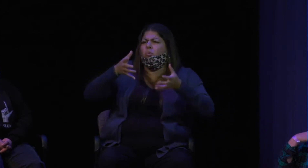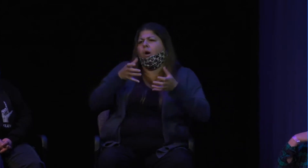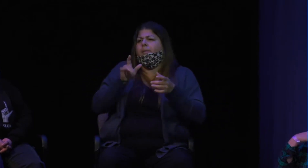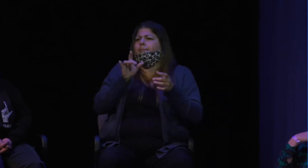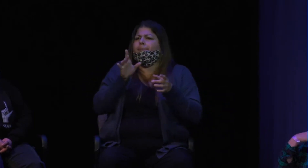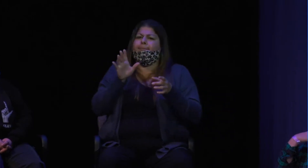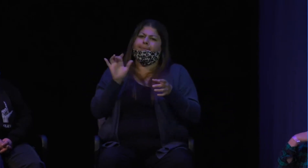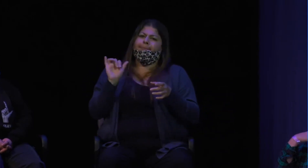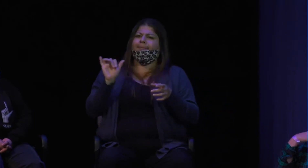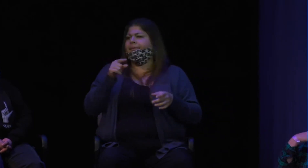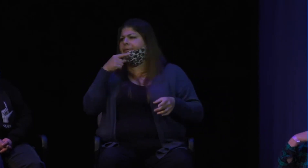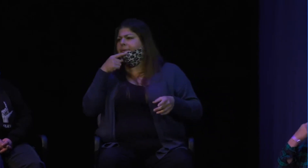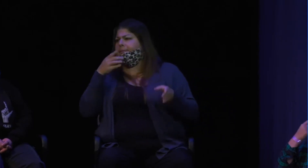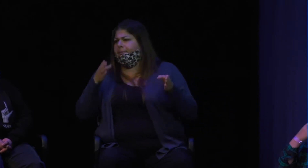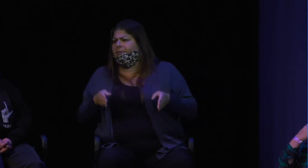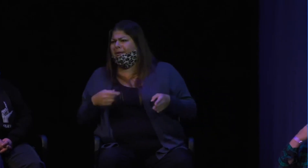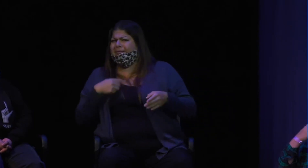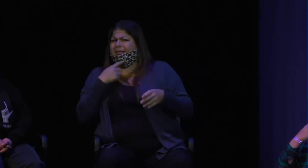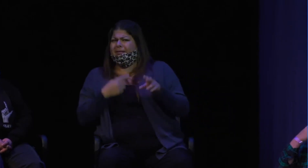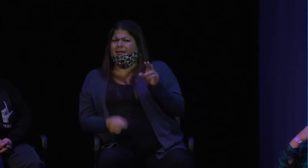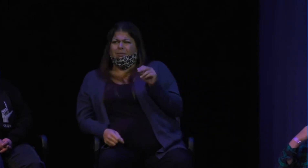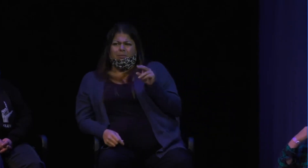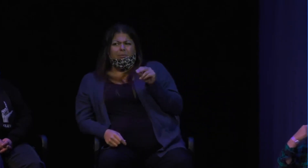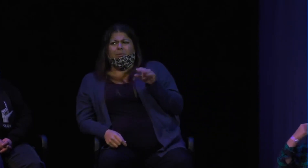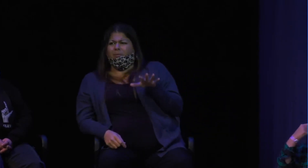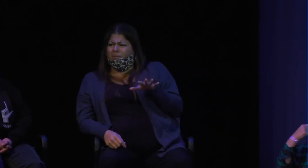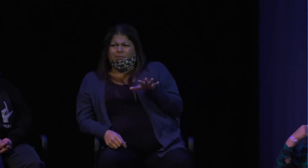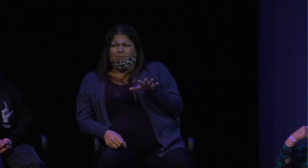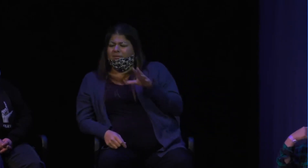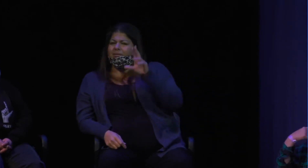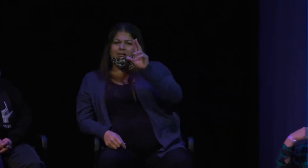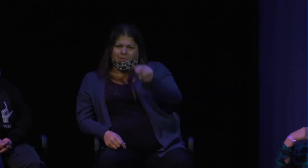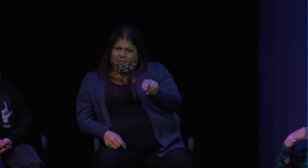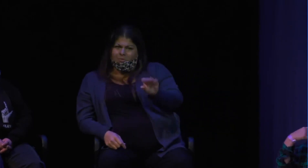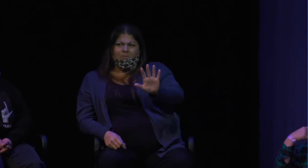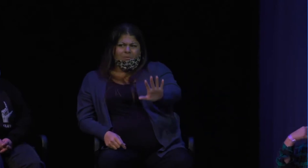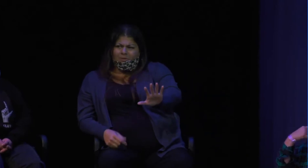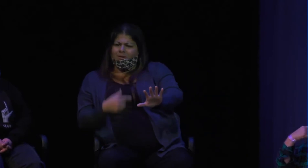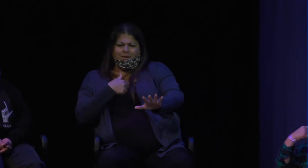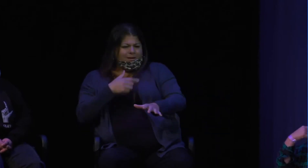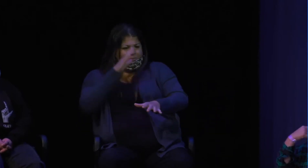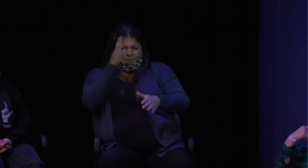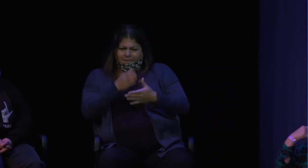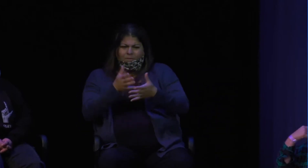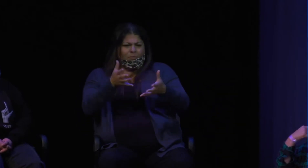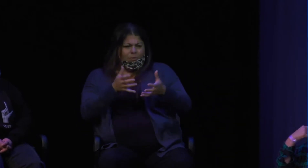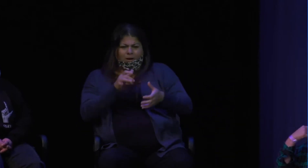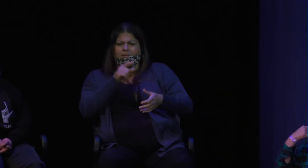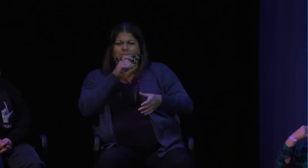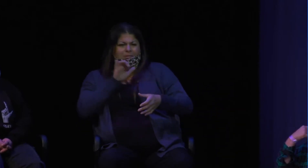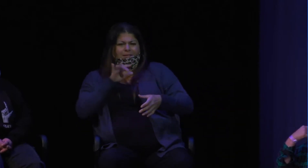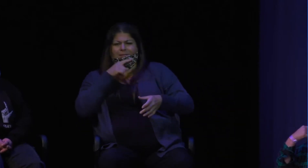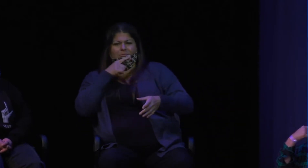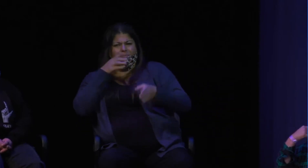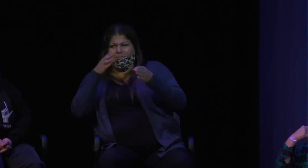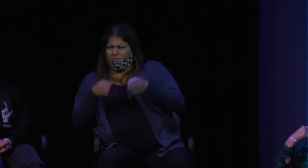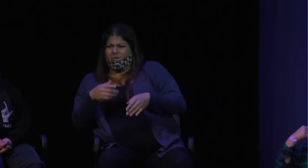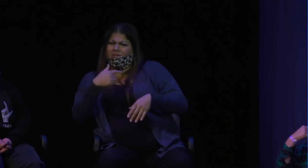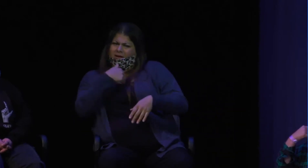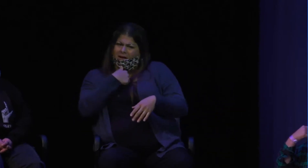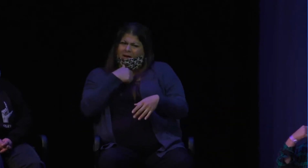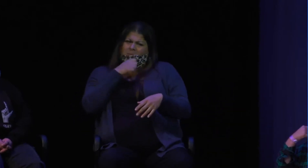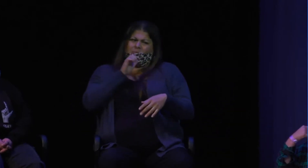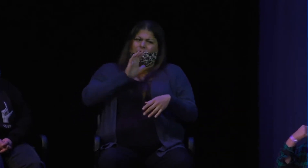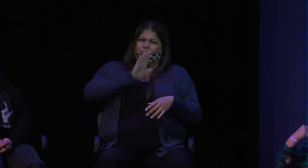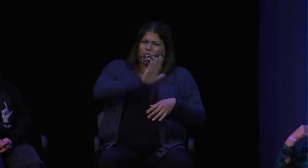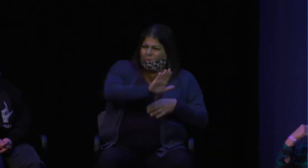Often in the deaf community, people say things like, but you're more hearing than deaf, or you're a hearing person.